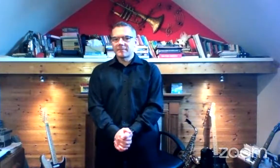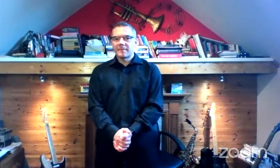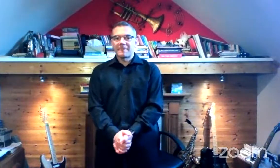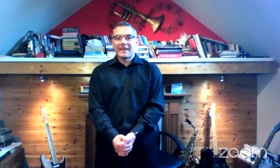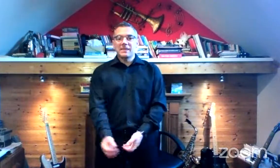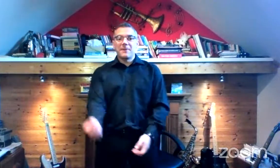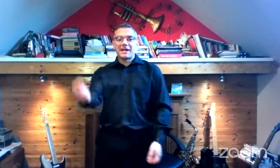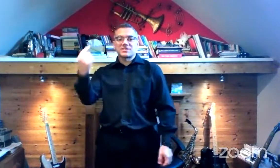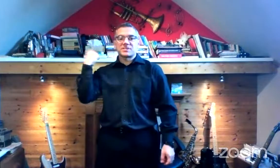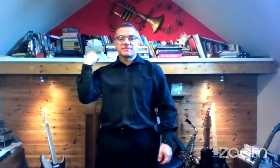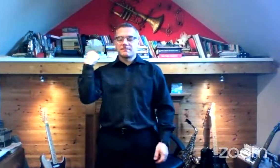In the past.